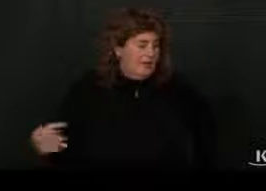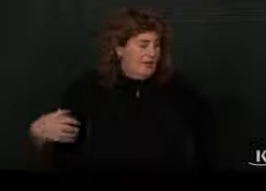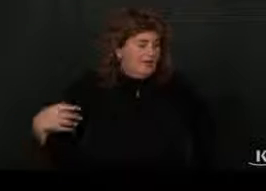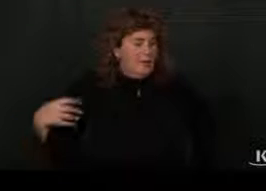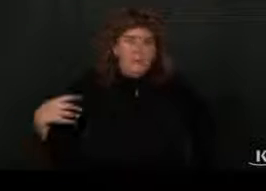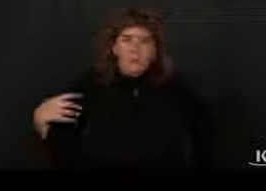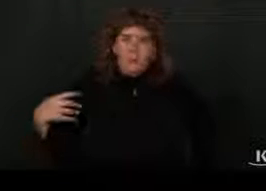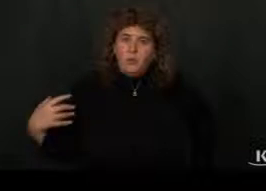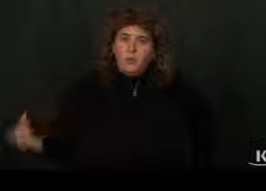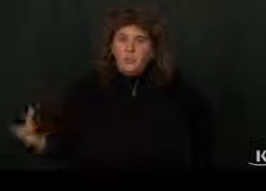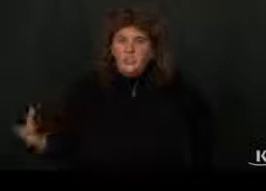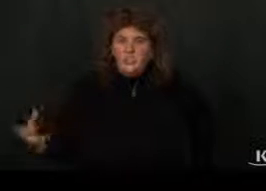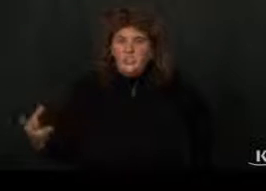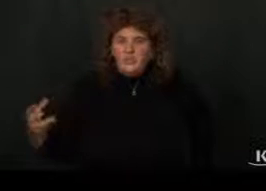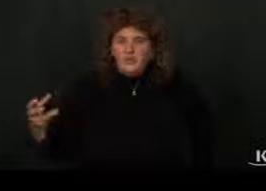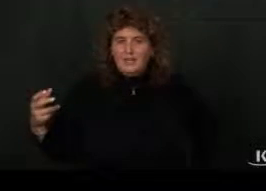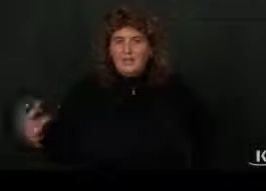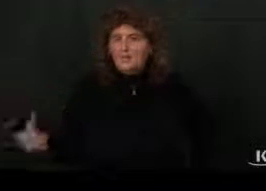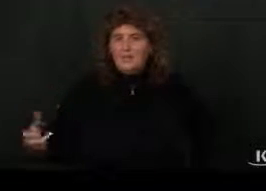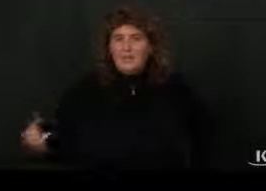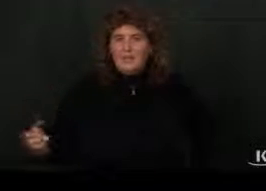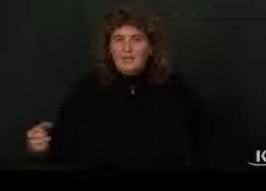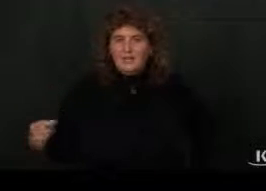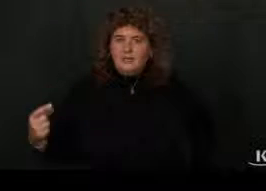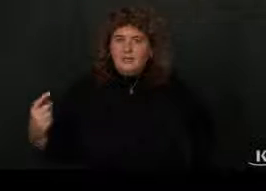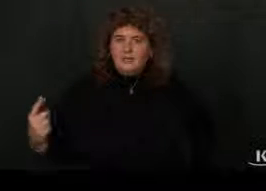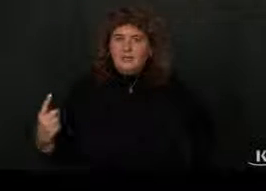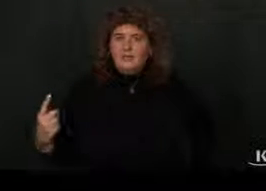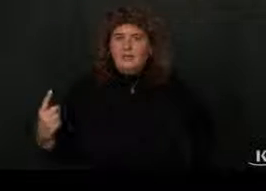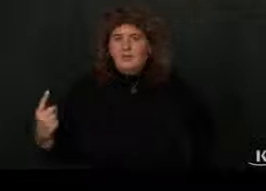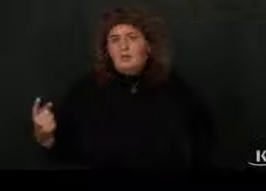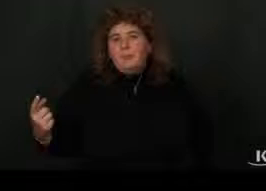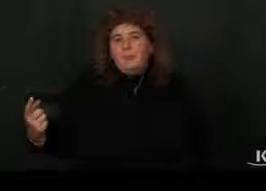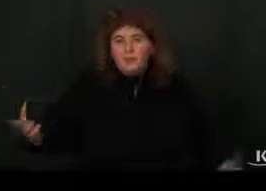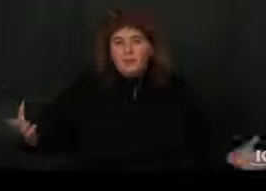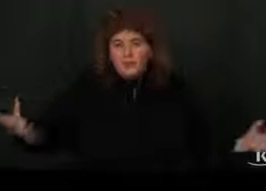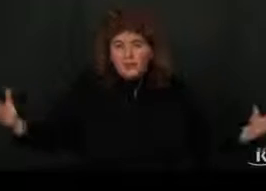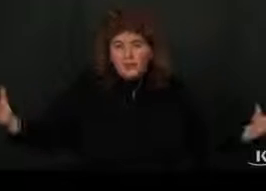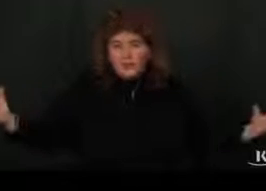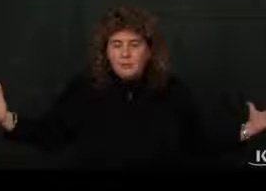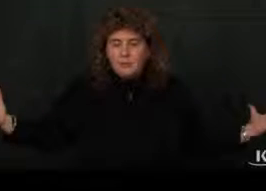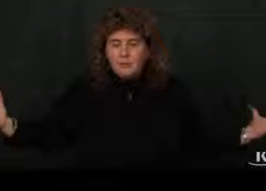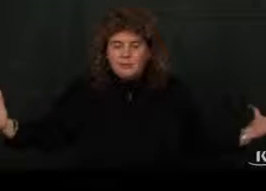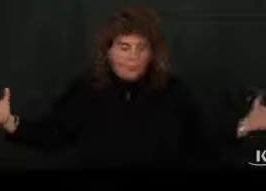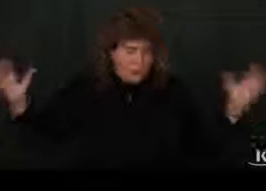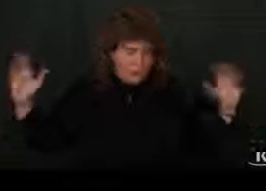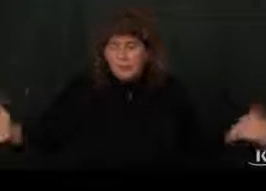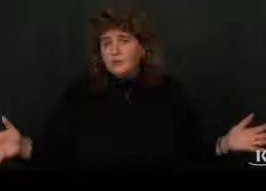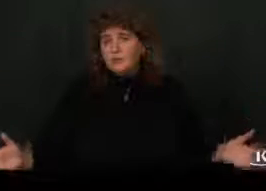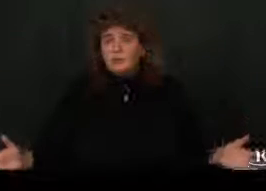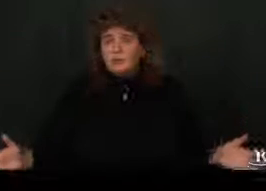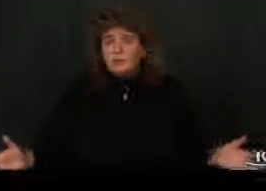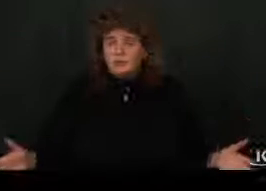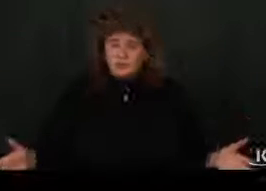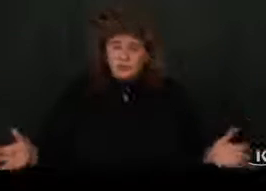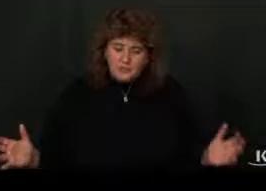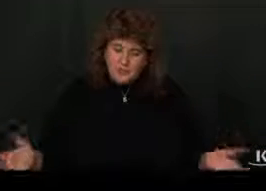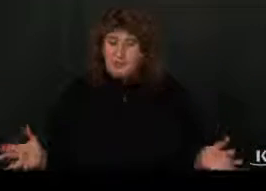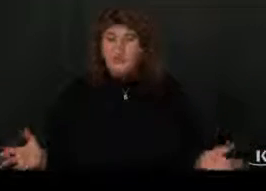just happen to walk in, you get a nice little, you step on a rusty nail. That's what my mother always said. You got to put shoes on because if you step on a